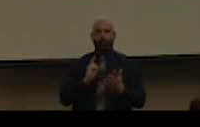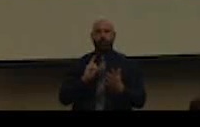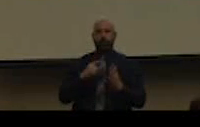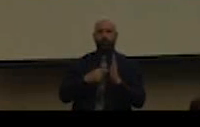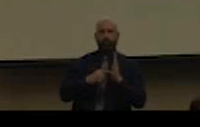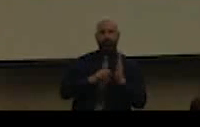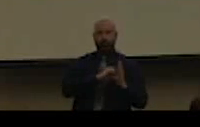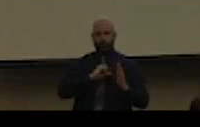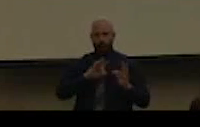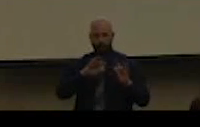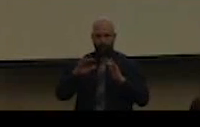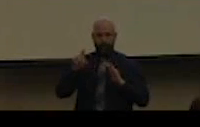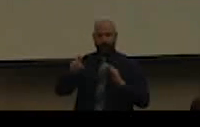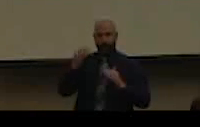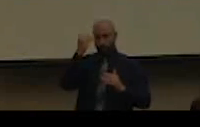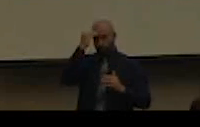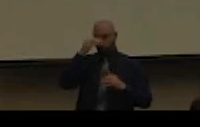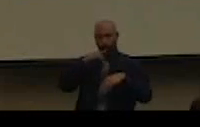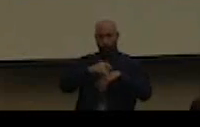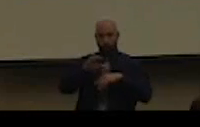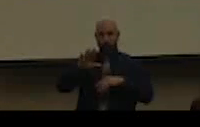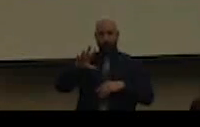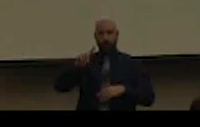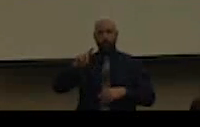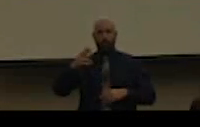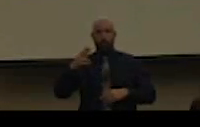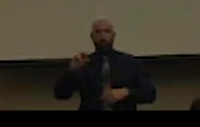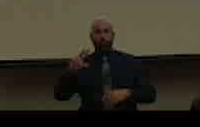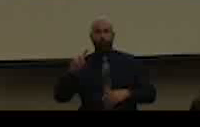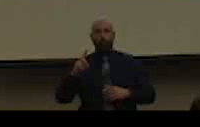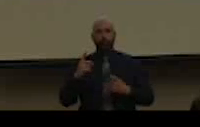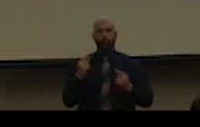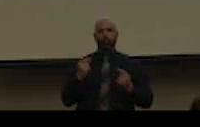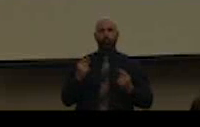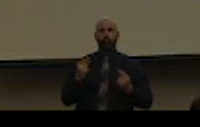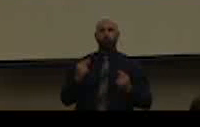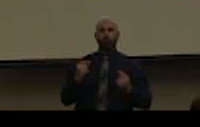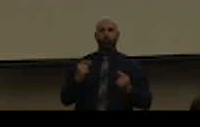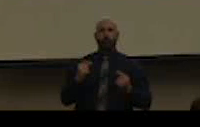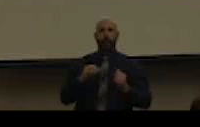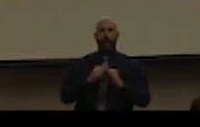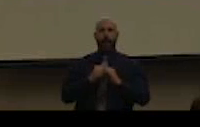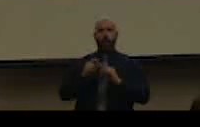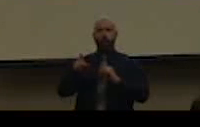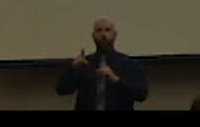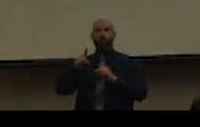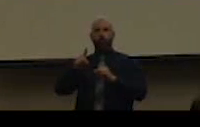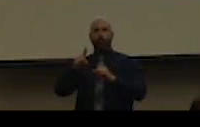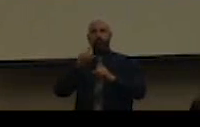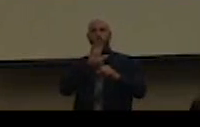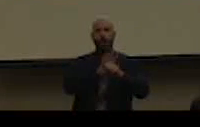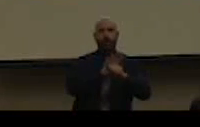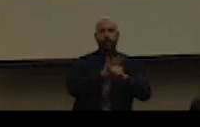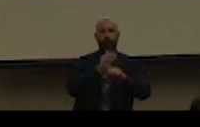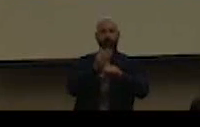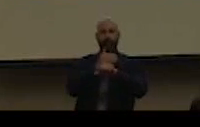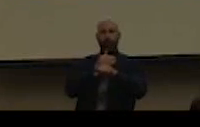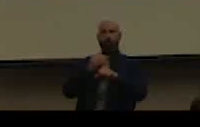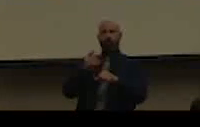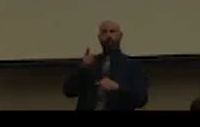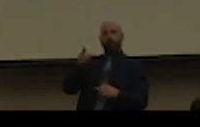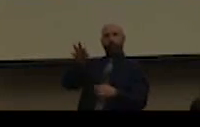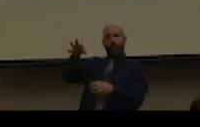Well, the best thing to do in terms of getting them to commit is before they're elected, get it on their platforms